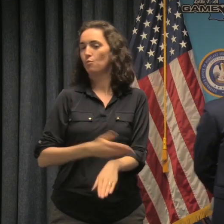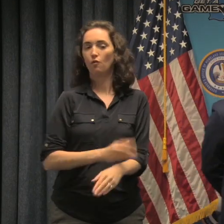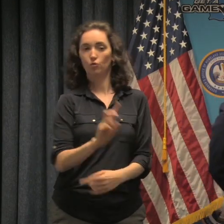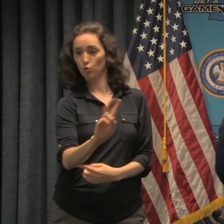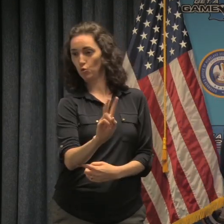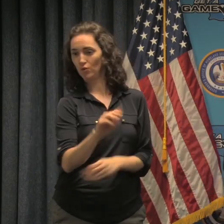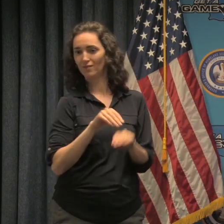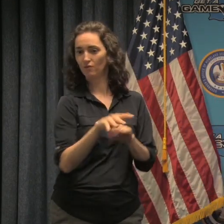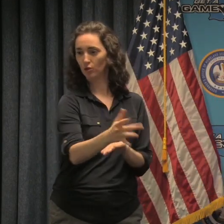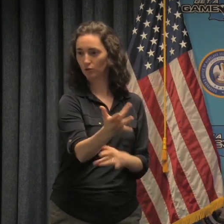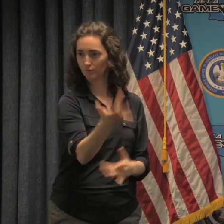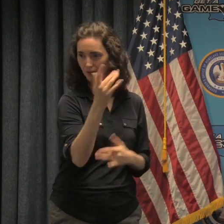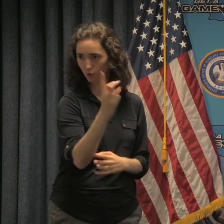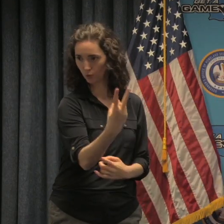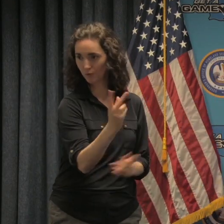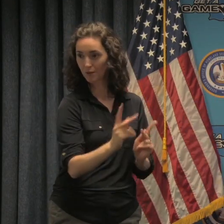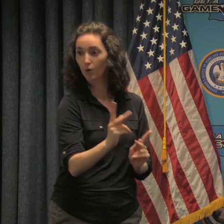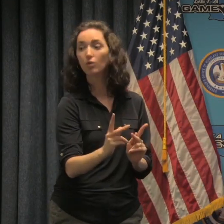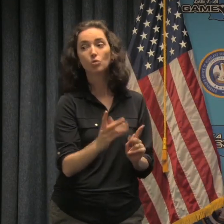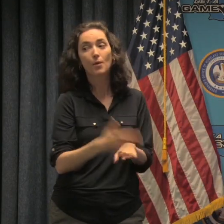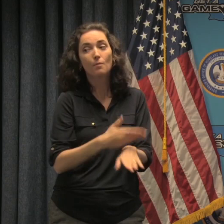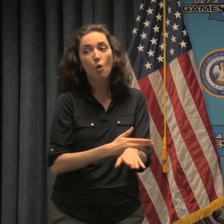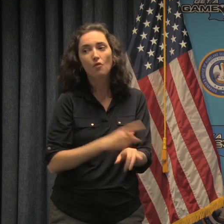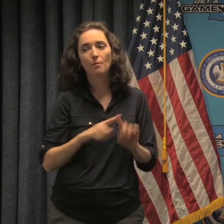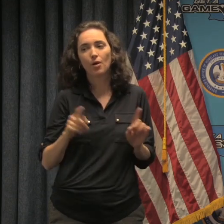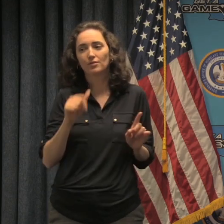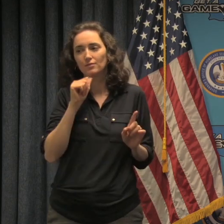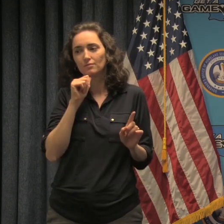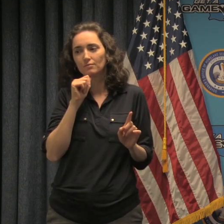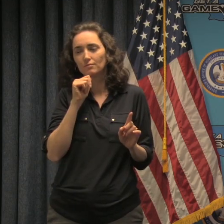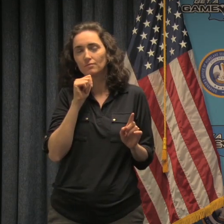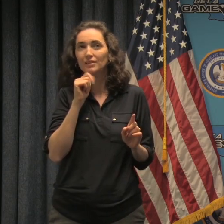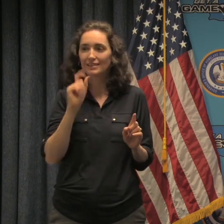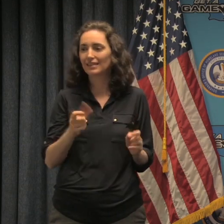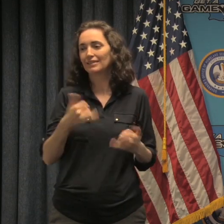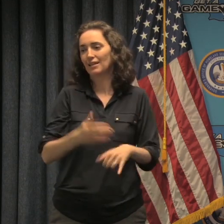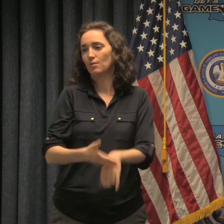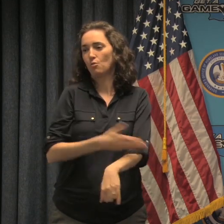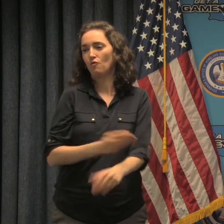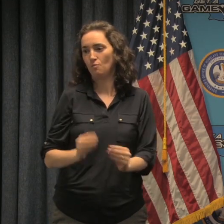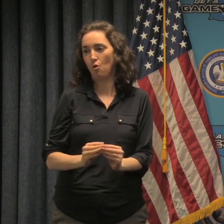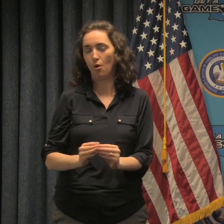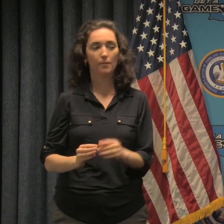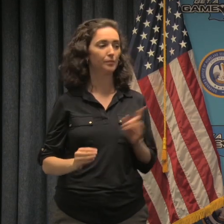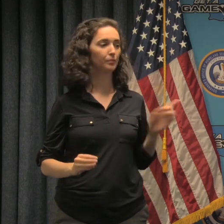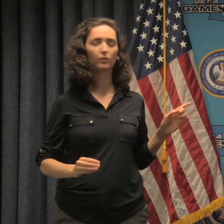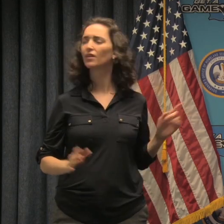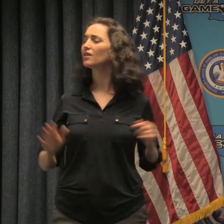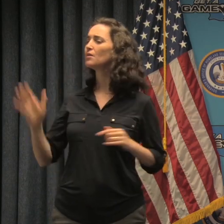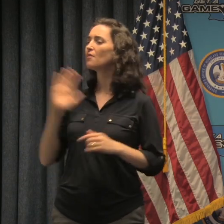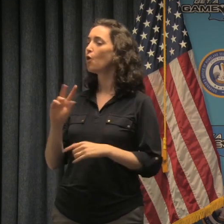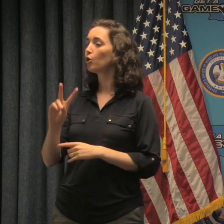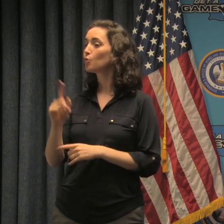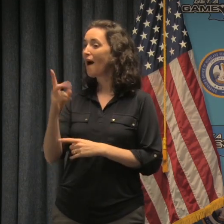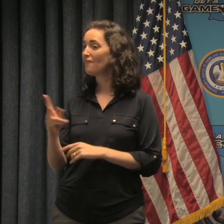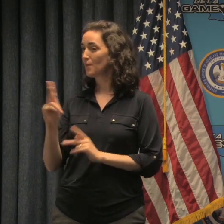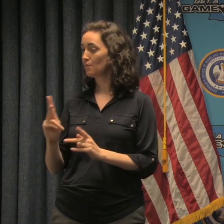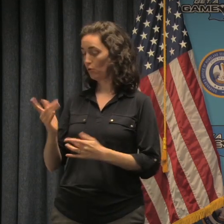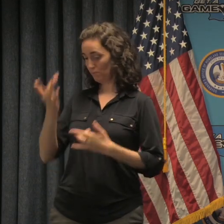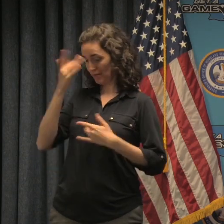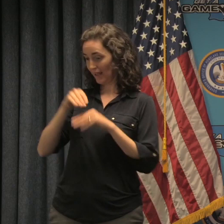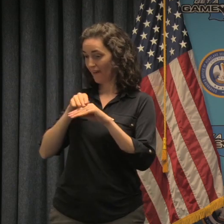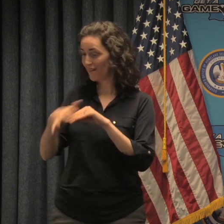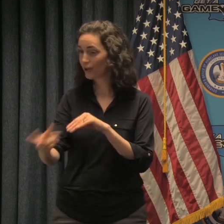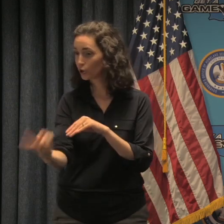And that doesn't sound like a big difference, 2.5 to 2 people, but when the growth is exponential,